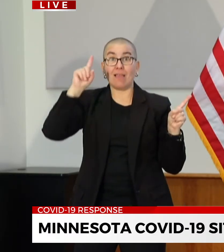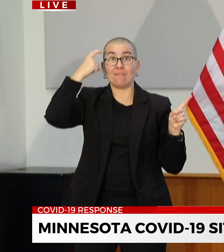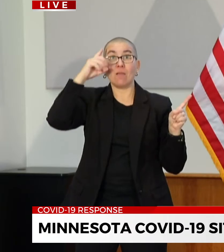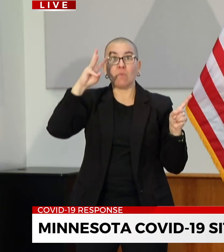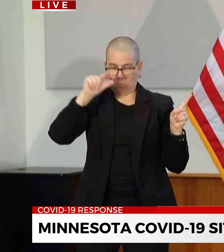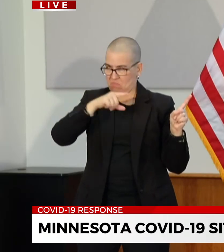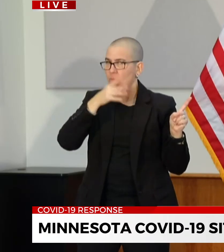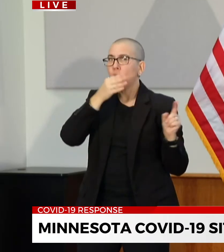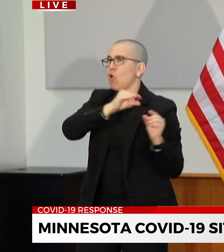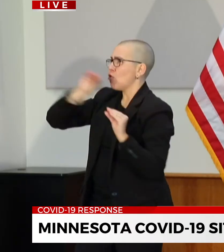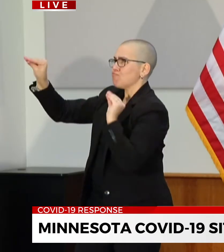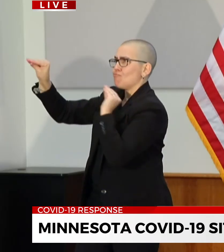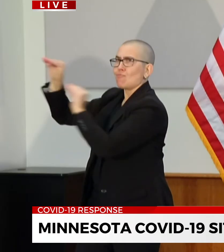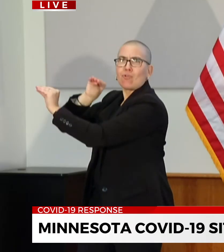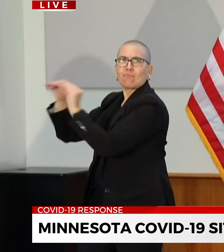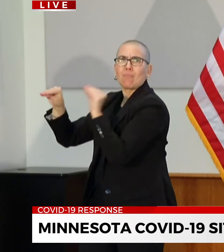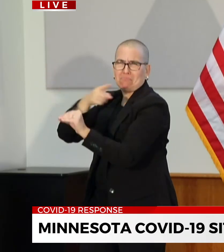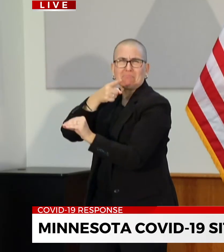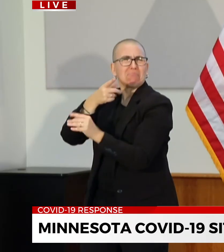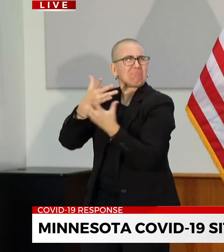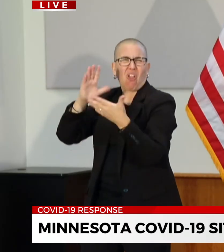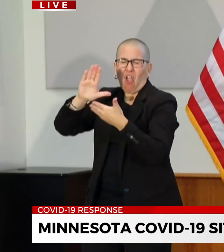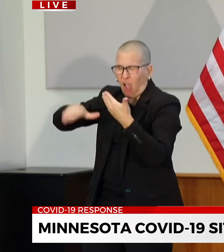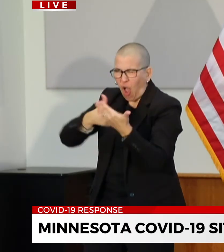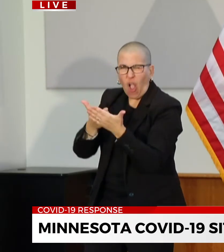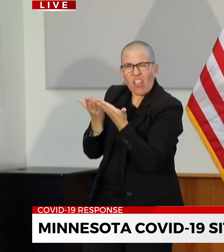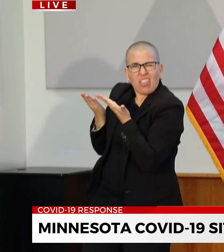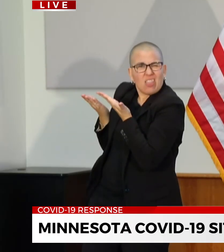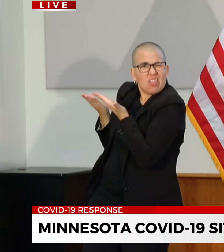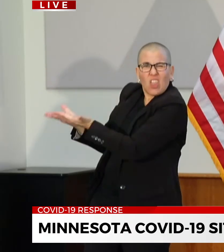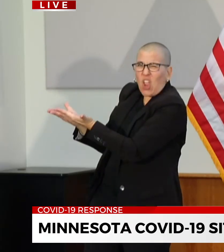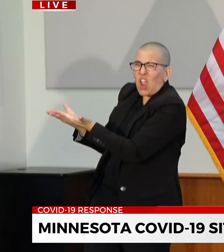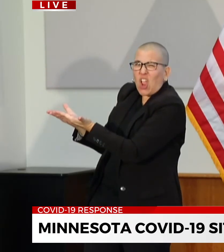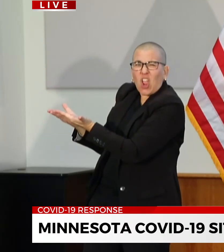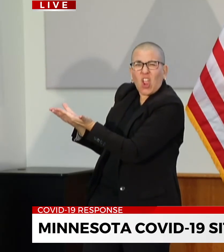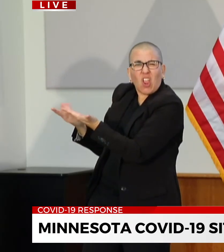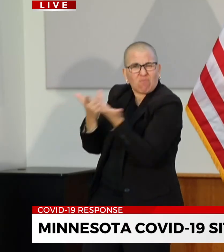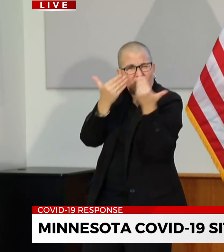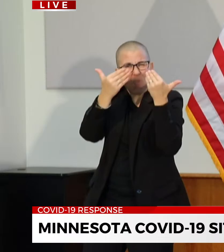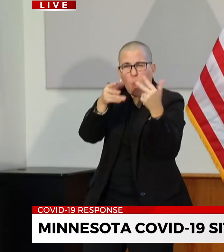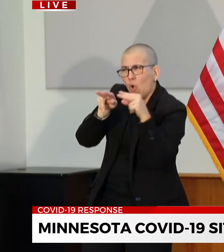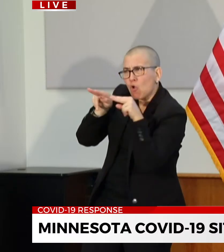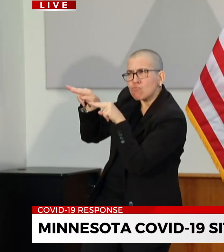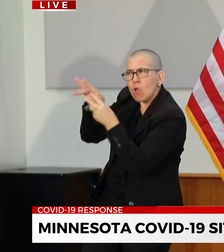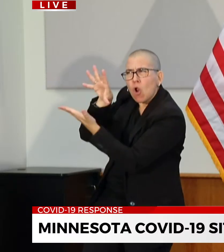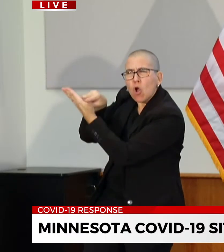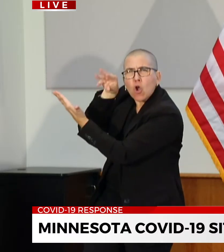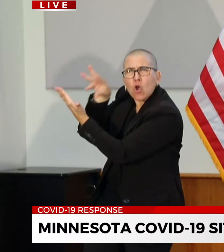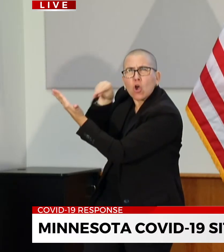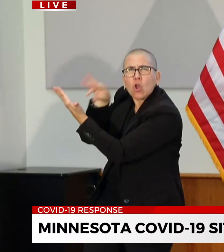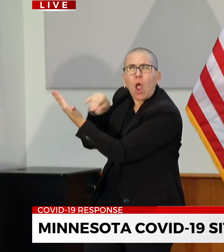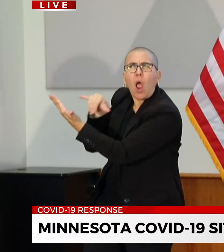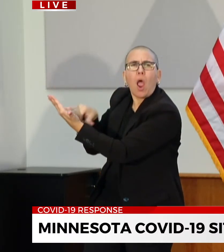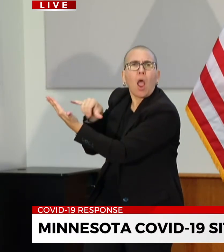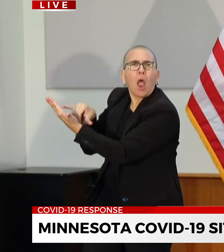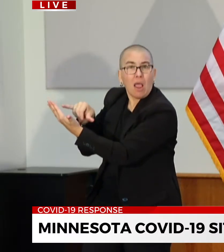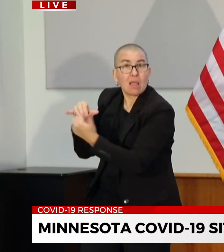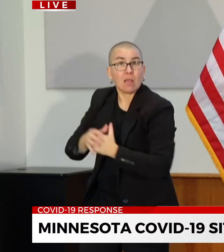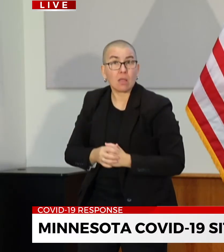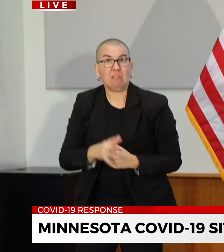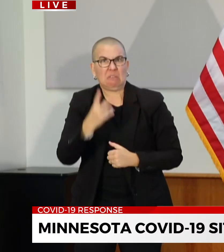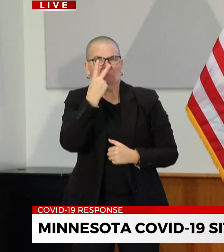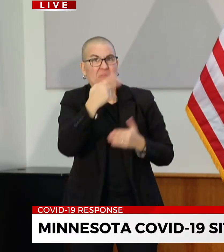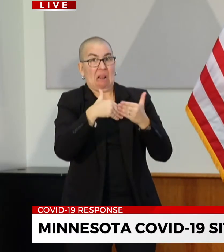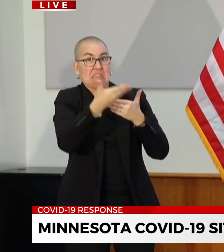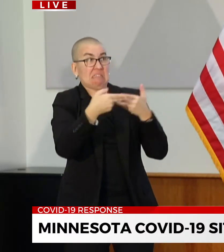of this data is coming from. You can see all of it and much more there. So this first slide that I'm projecting